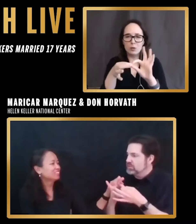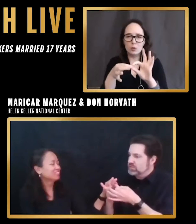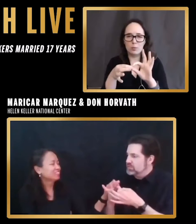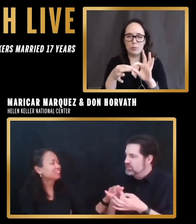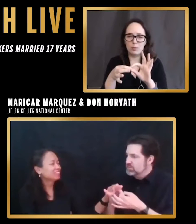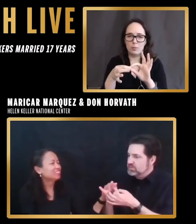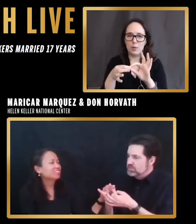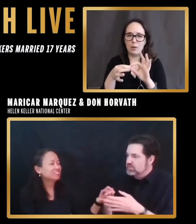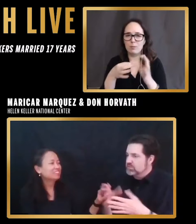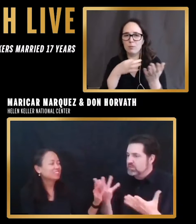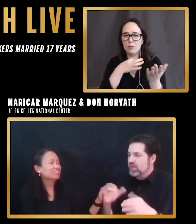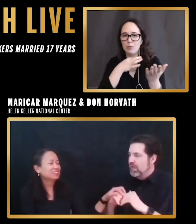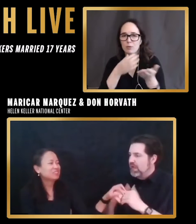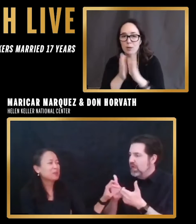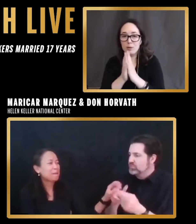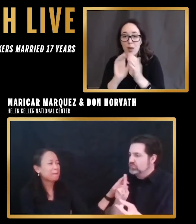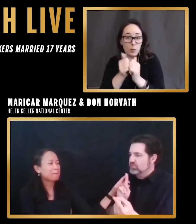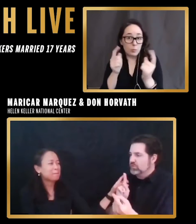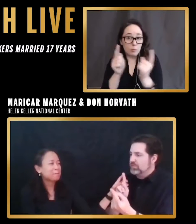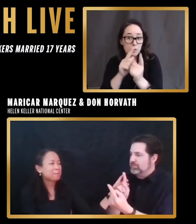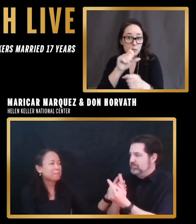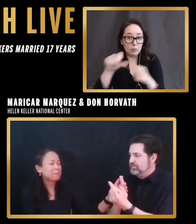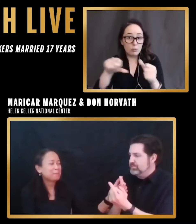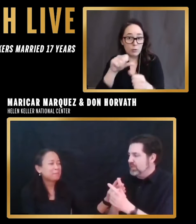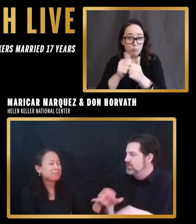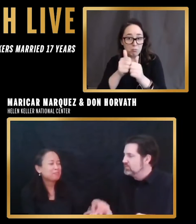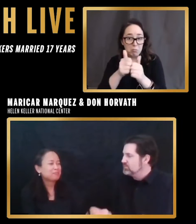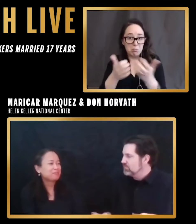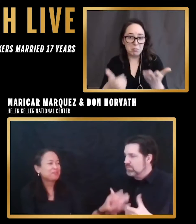how you both met each other.